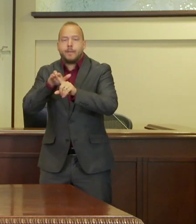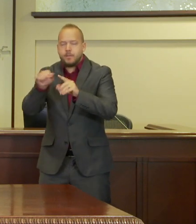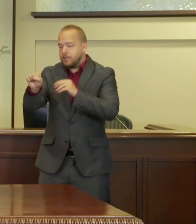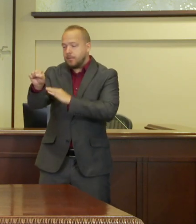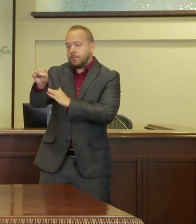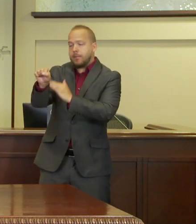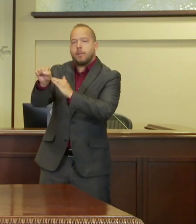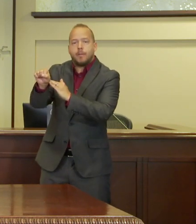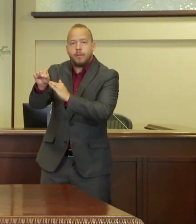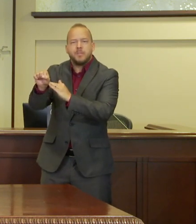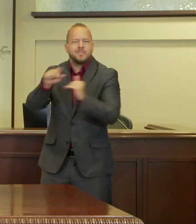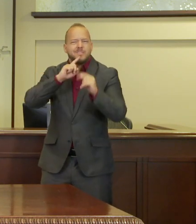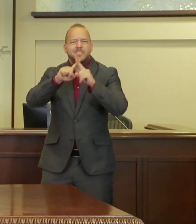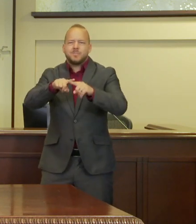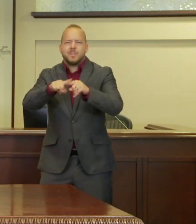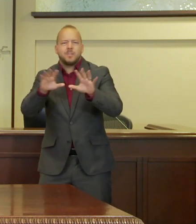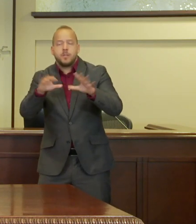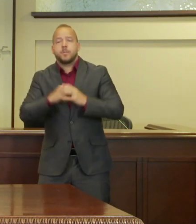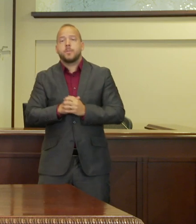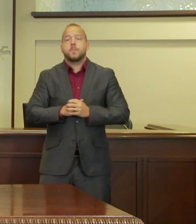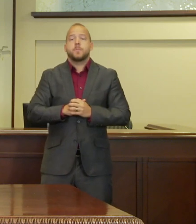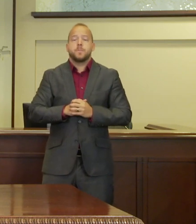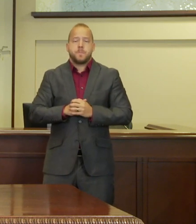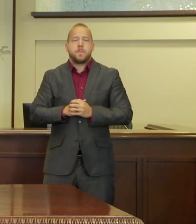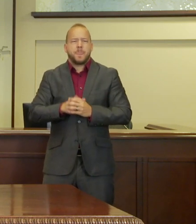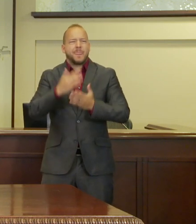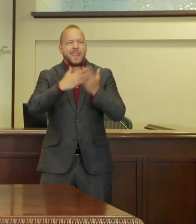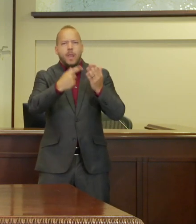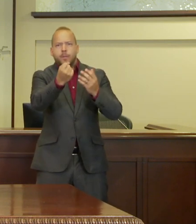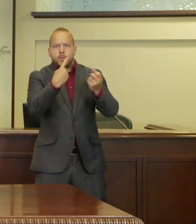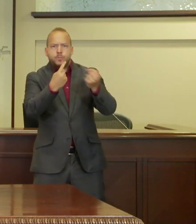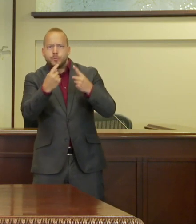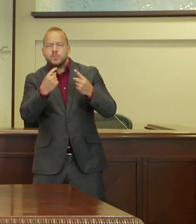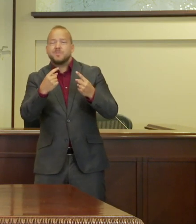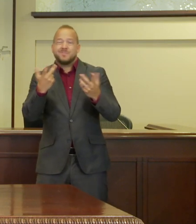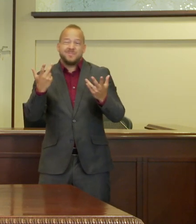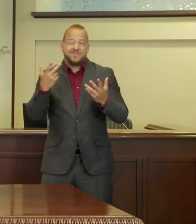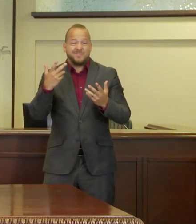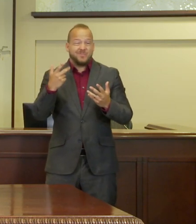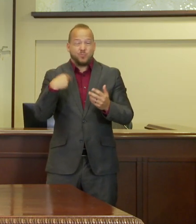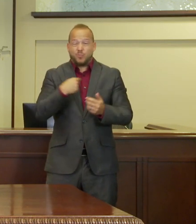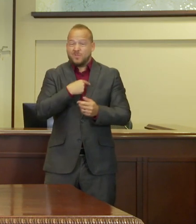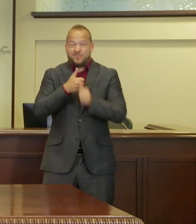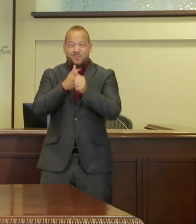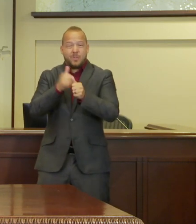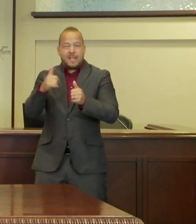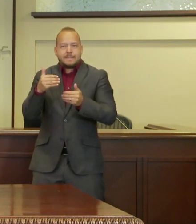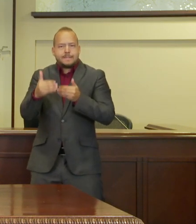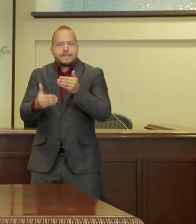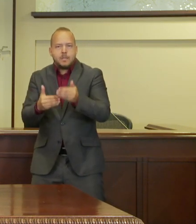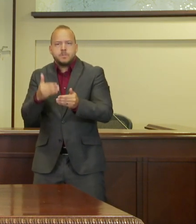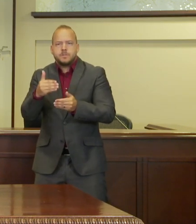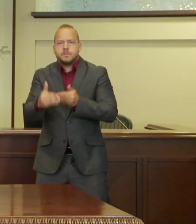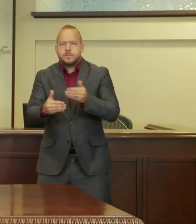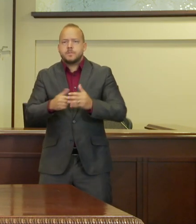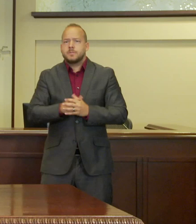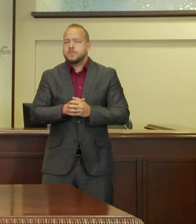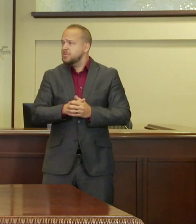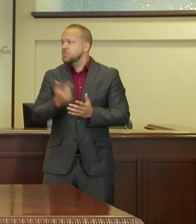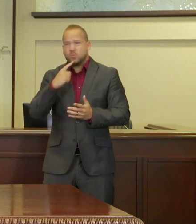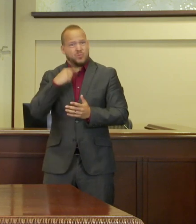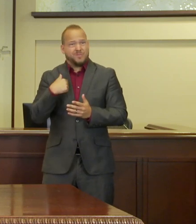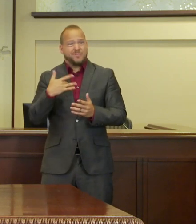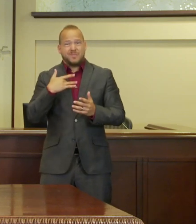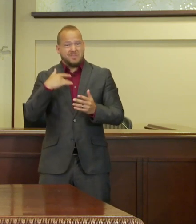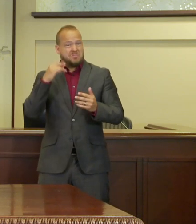part of that question, that's another good step that I'm surprised hadn't been taken before. We have a policy